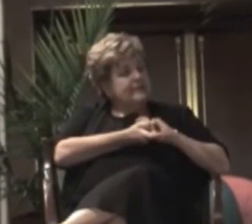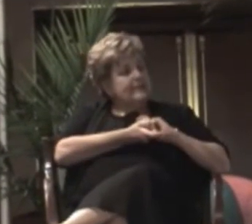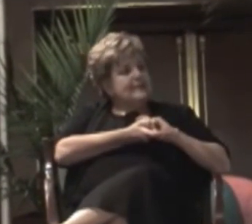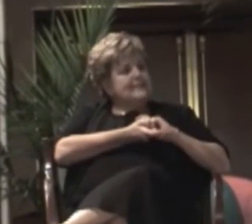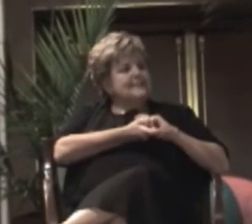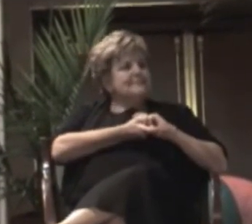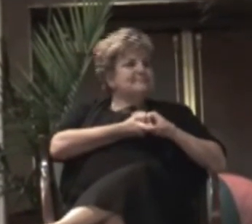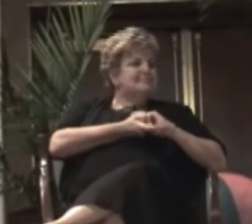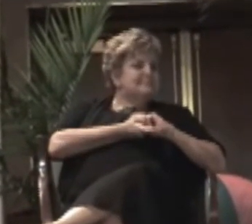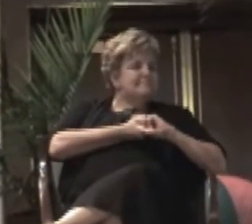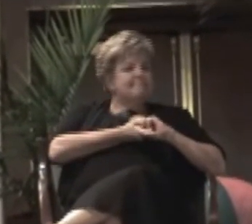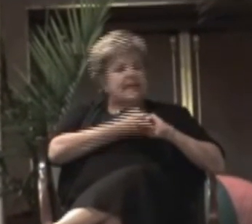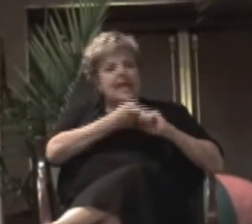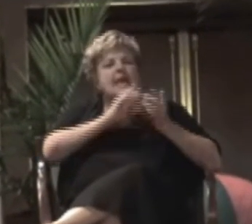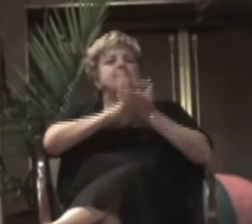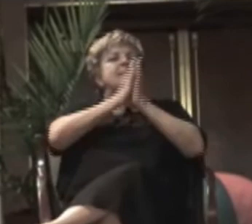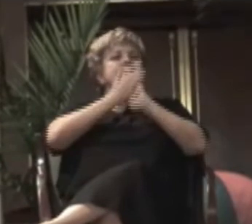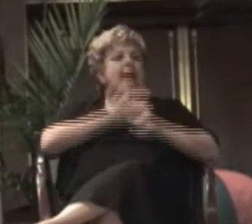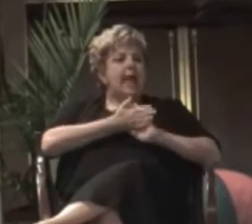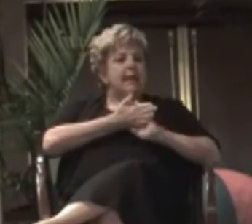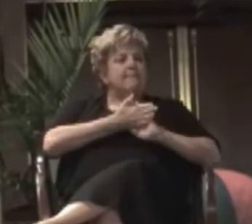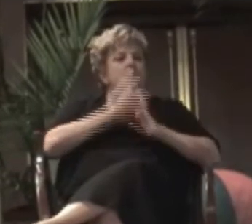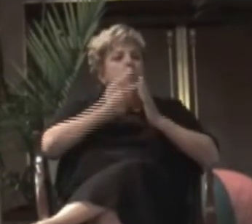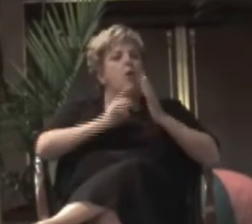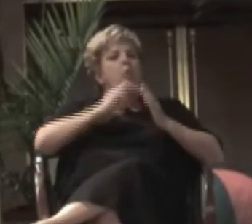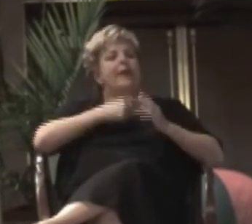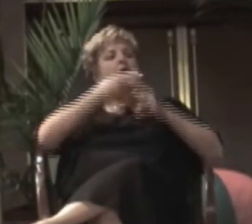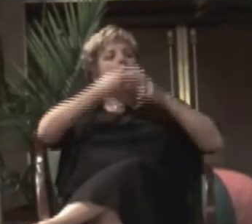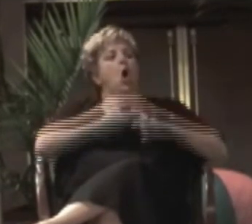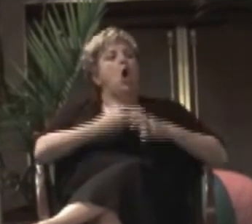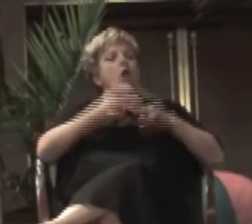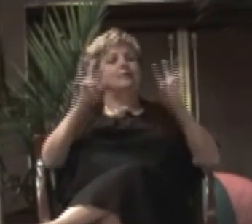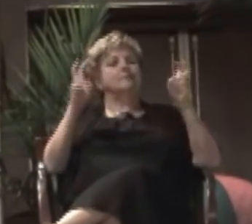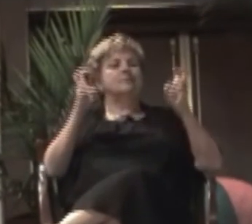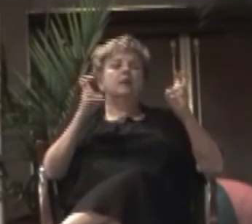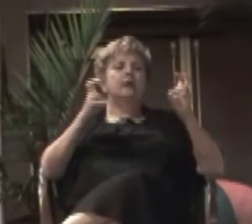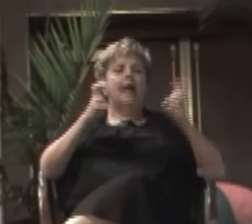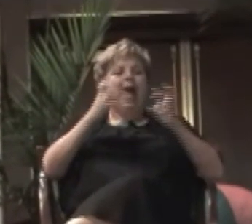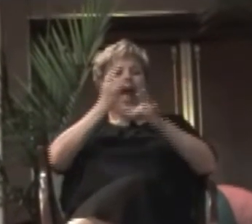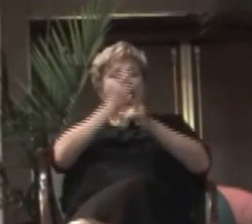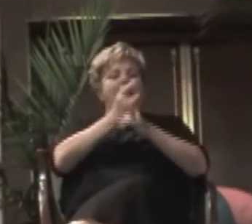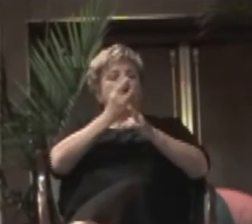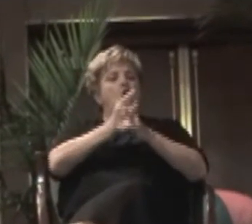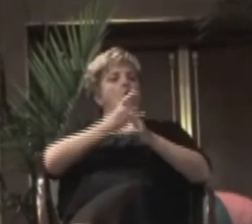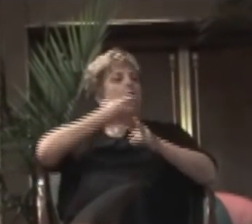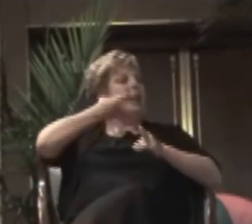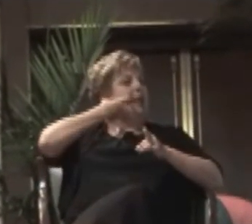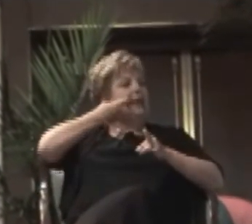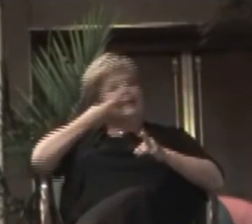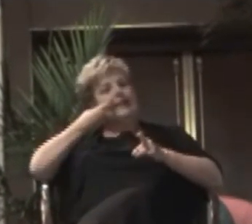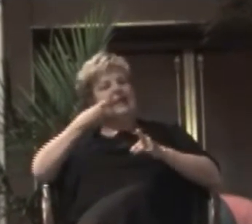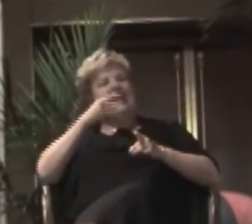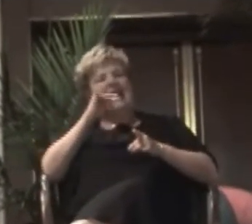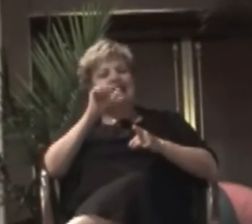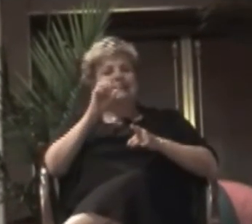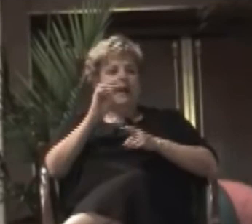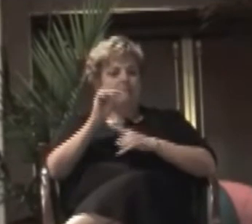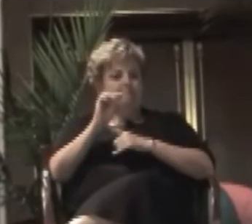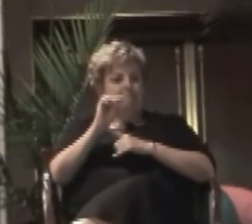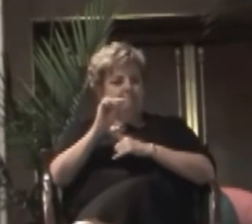became what we call alcoholism. The best definition I have ever heard in my life is one of the simplest